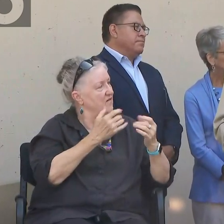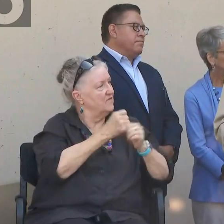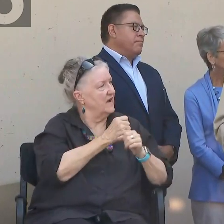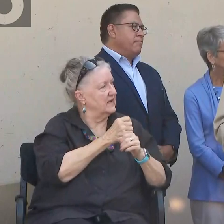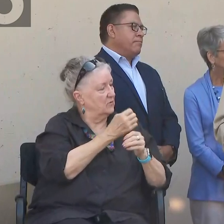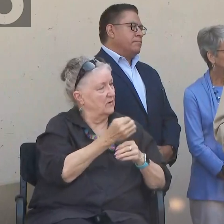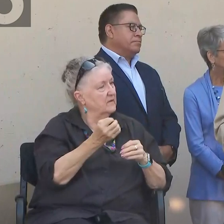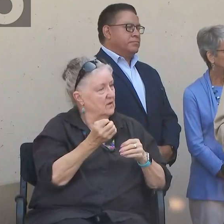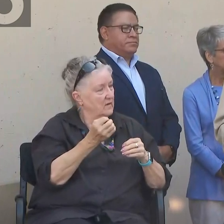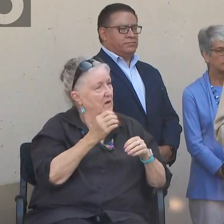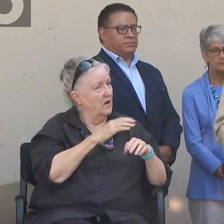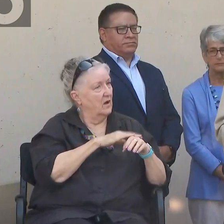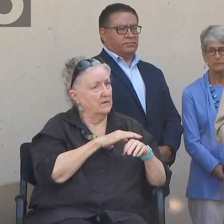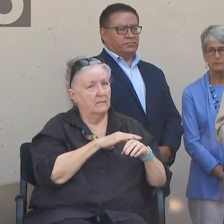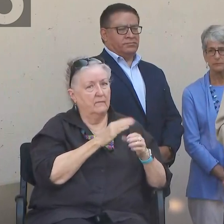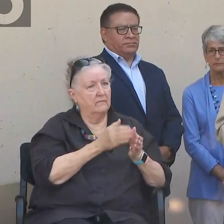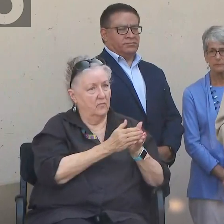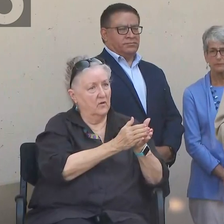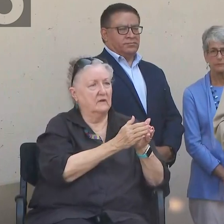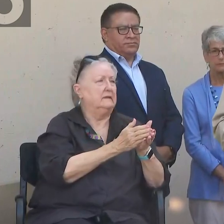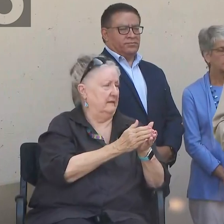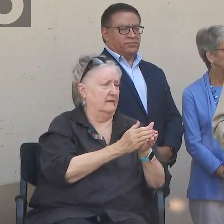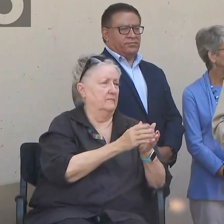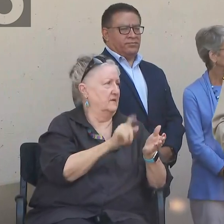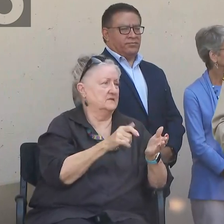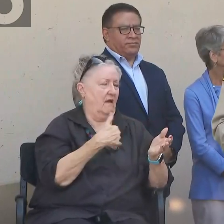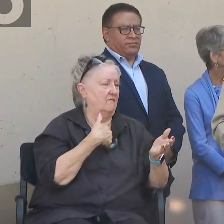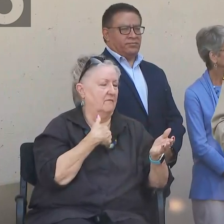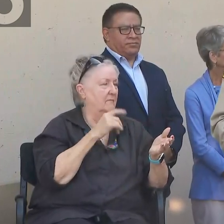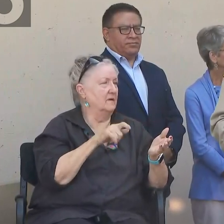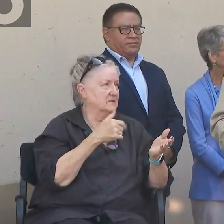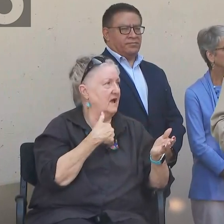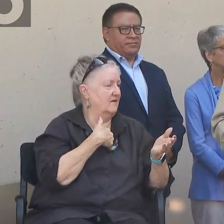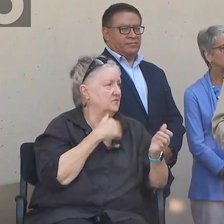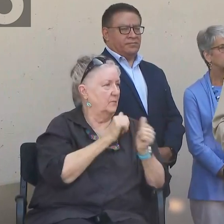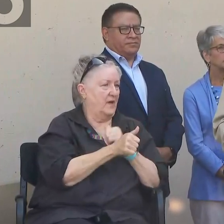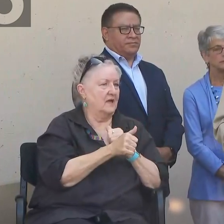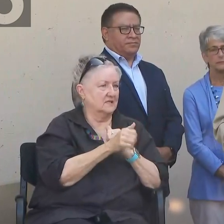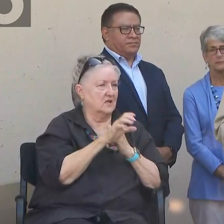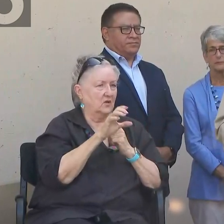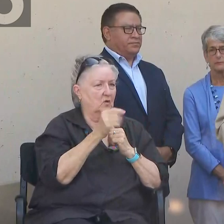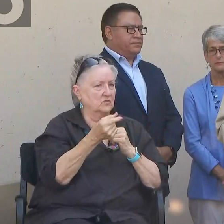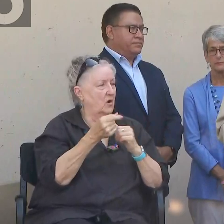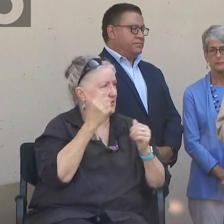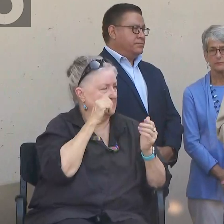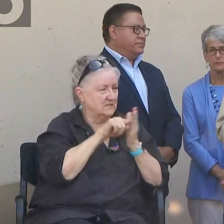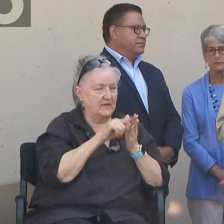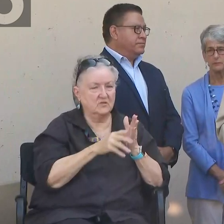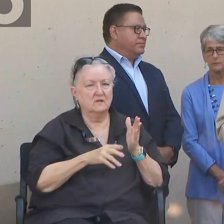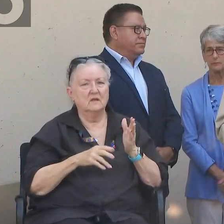Question is, was there firefighting equipment on board? There would have to be firefighting equipment on board to pass the Coast Guard inspection. So.